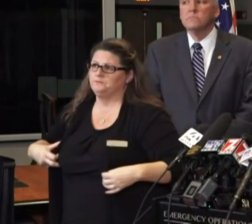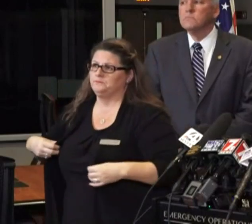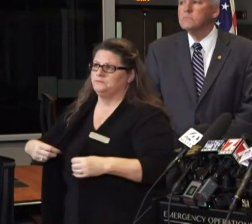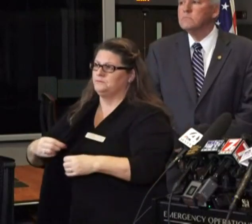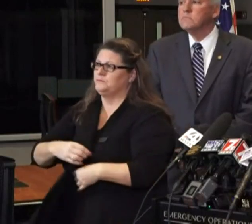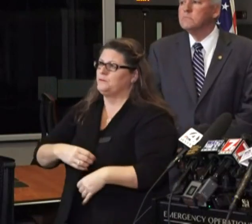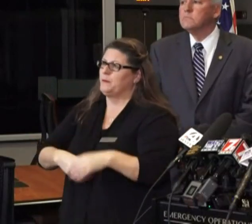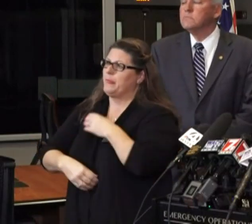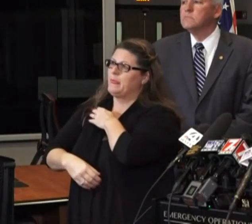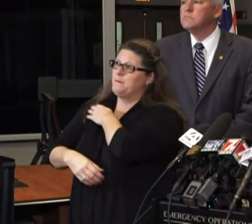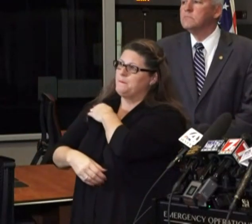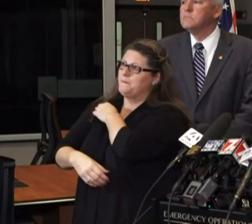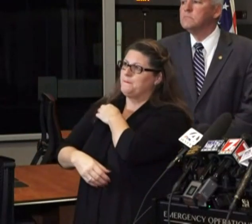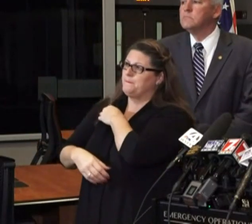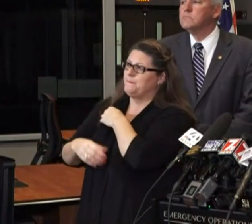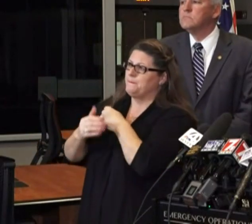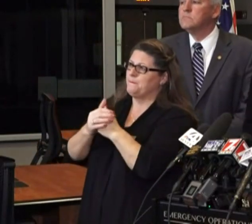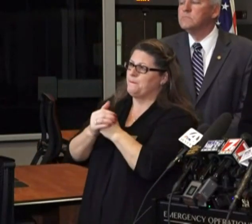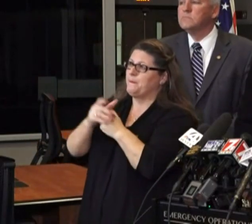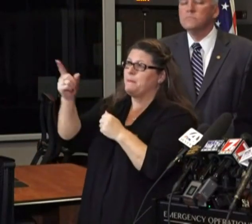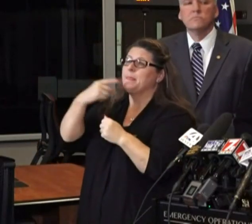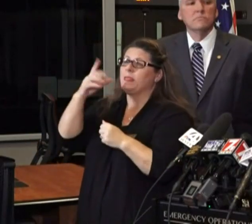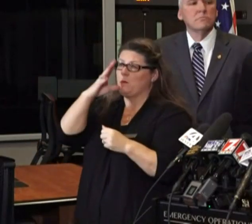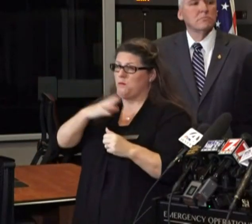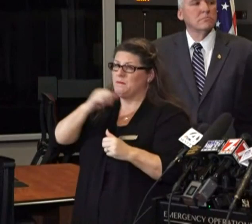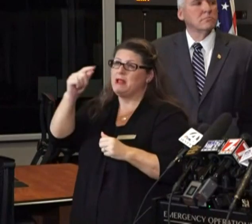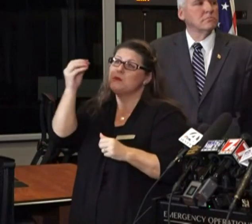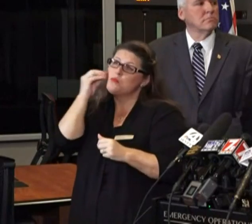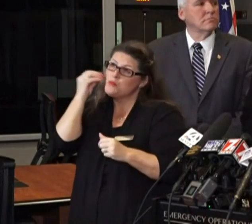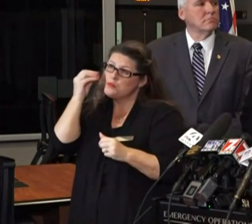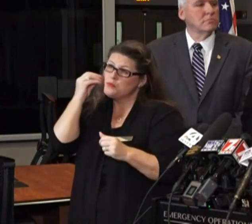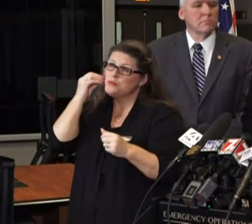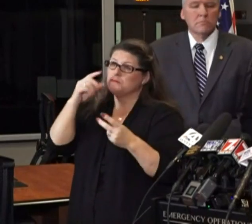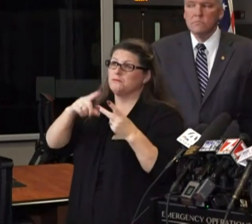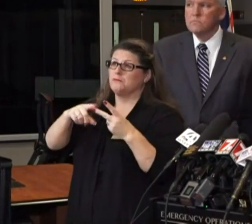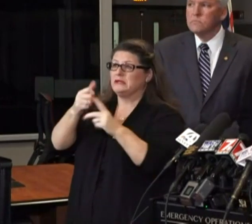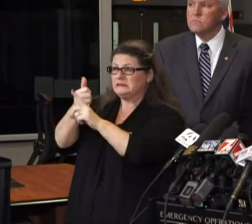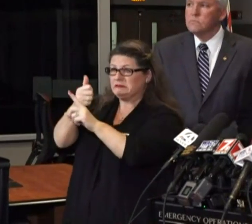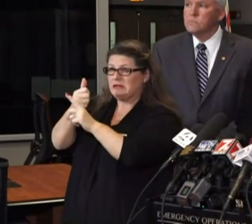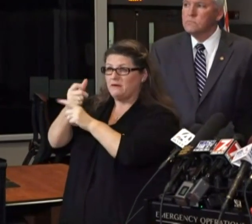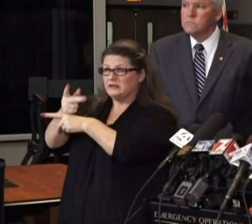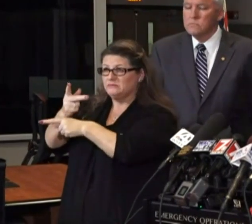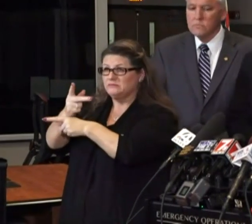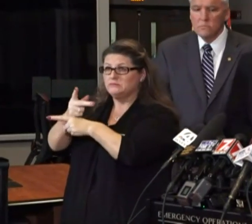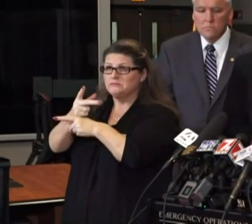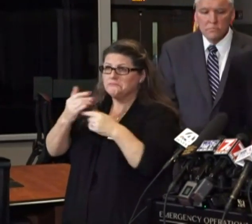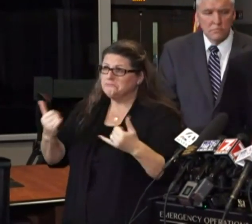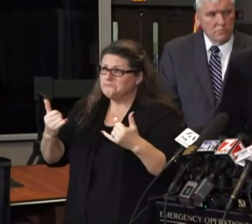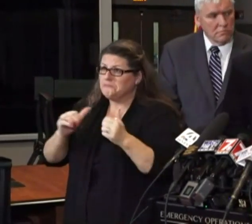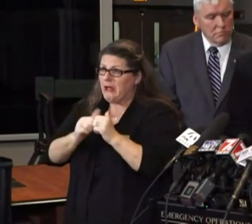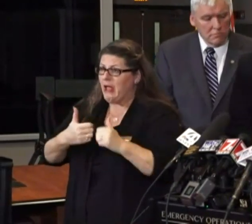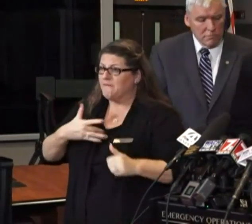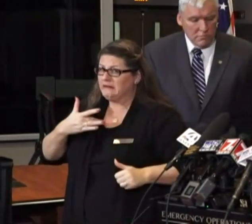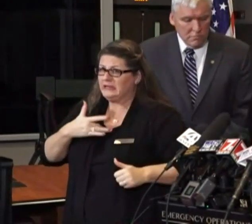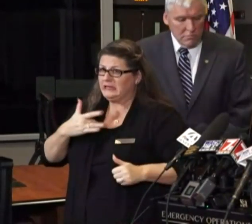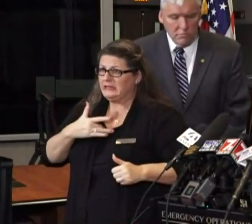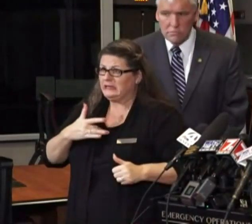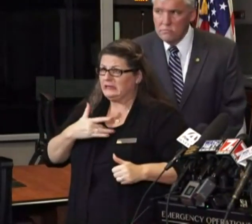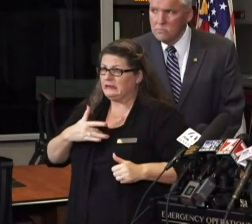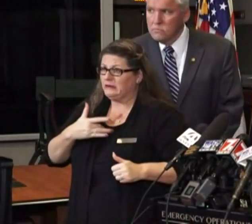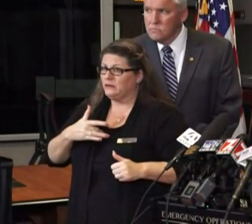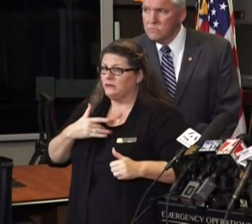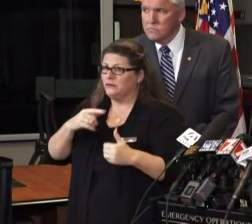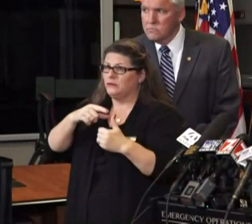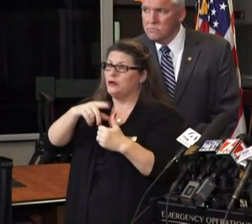More questions? Her condition was at home. She's self-isolating. How is her current condition? How is she feeling right now? And then also the